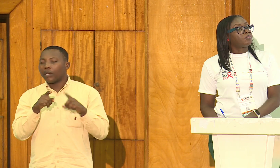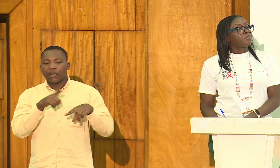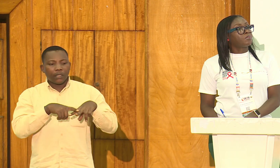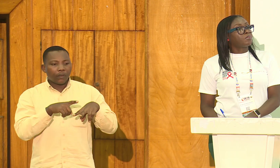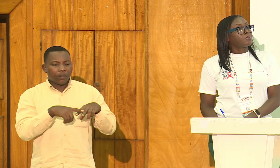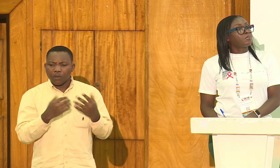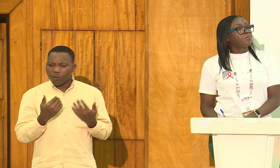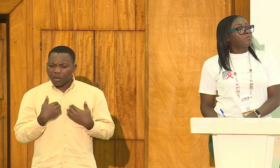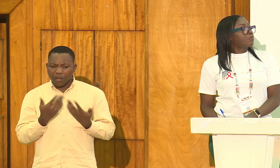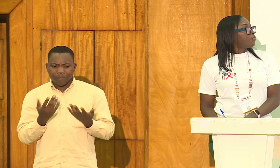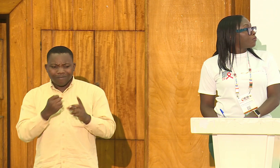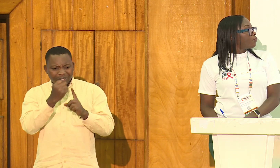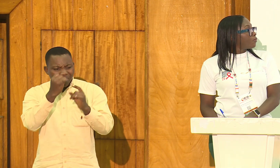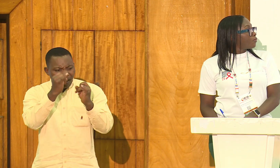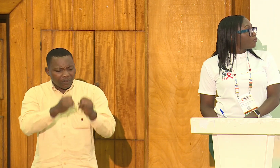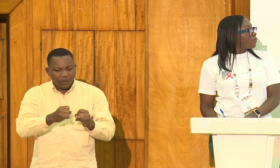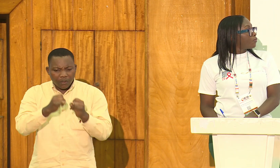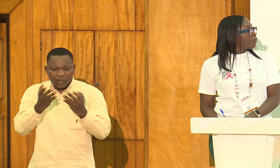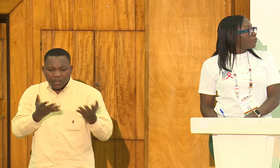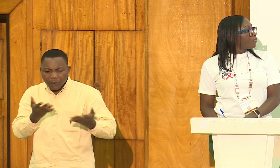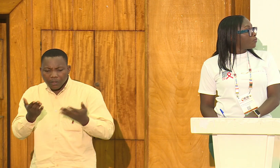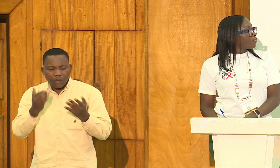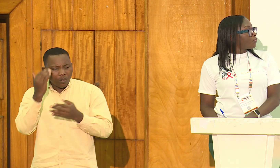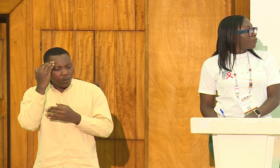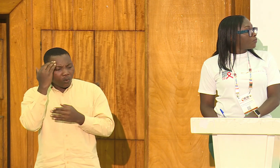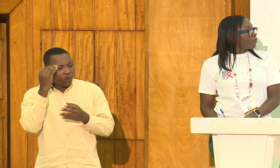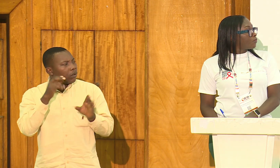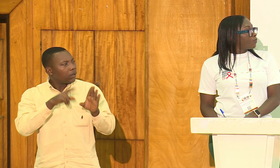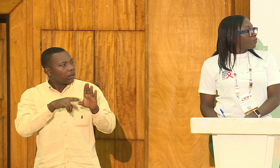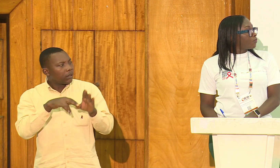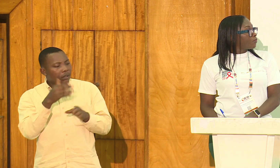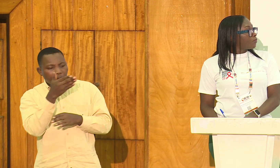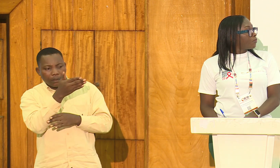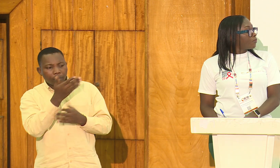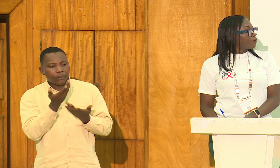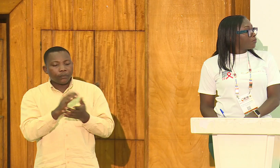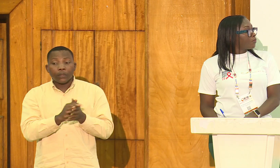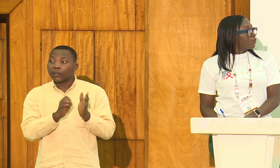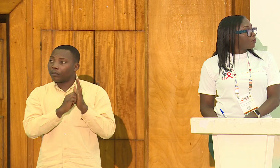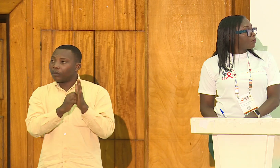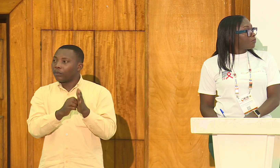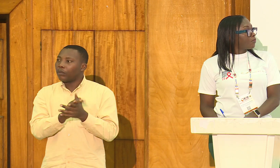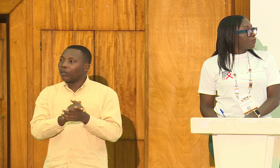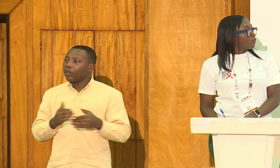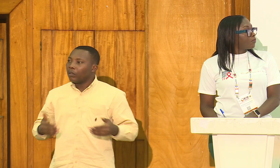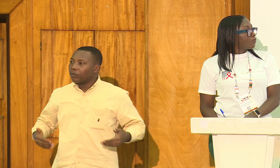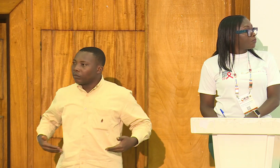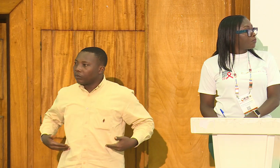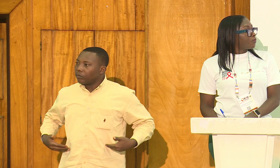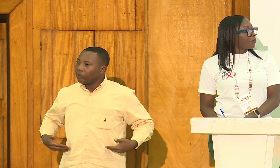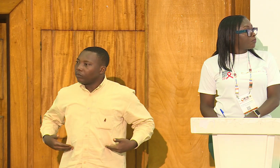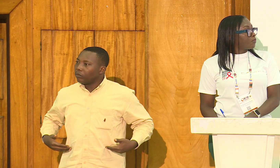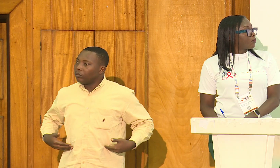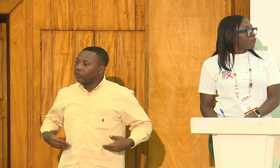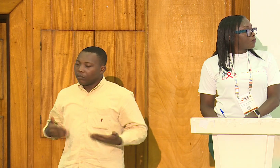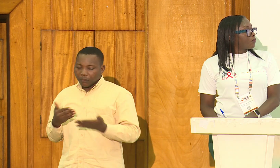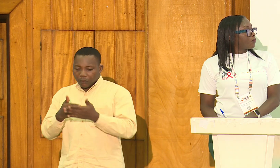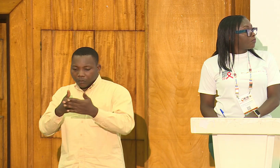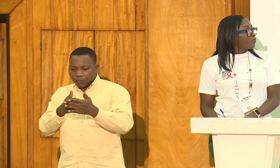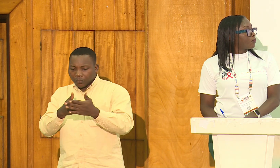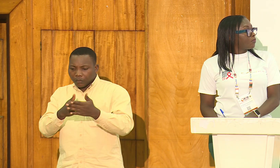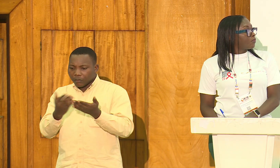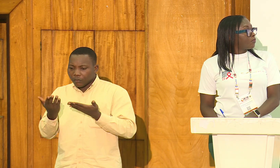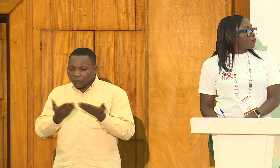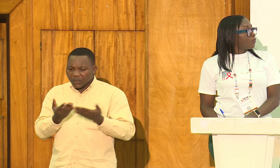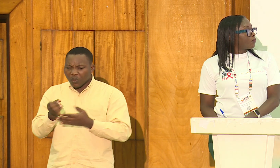had siloed services. And I know the chair there, like, for example, youth-friendly services or services for children